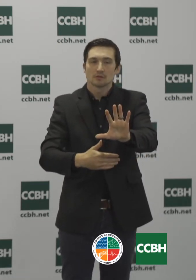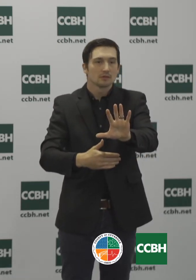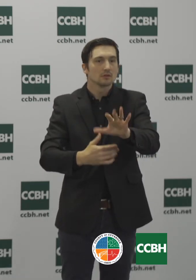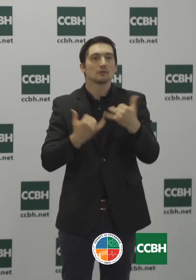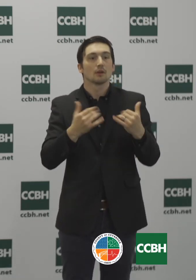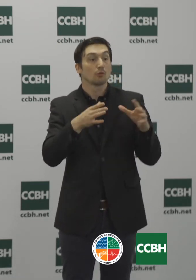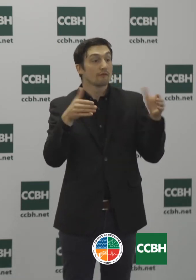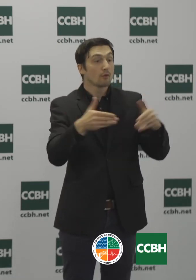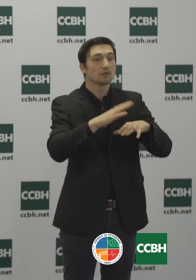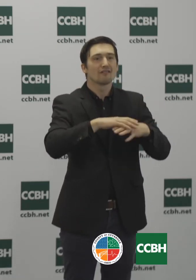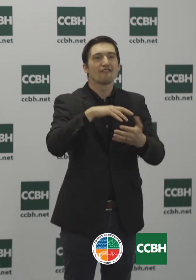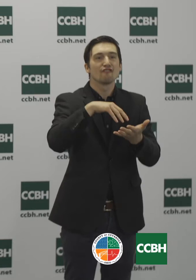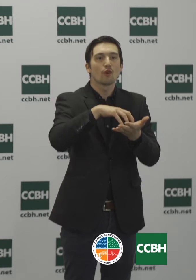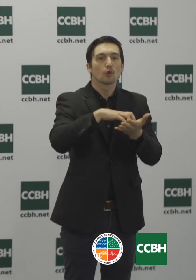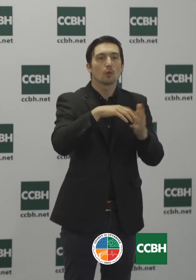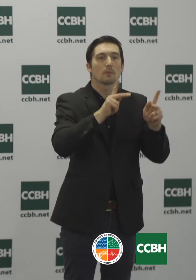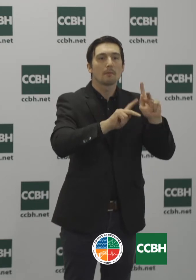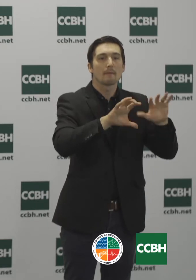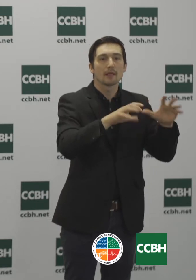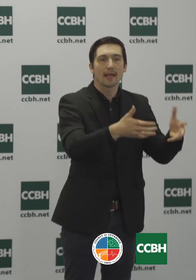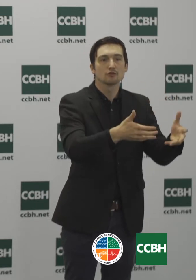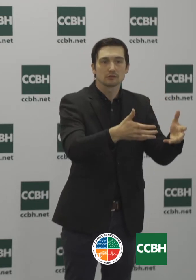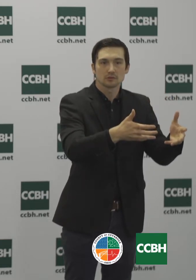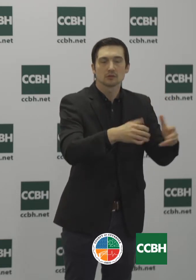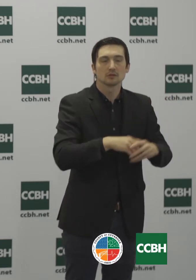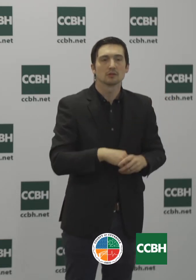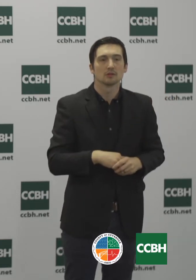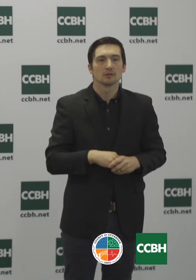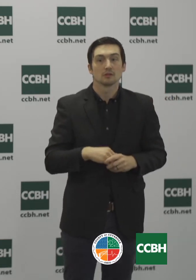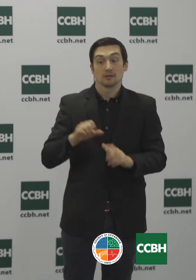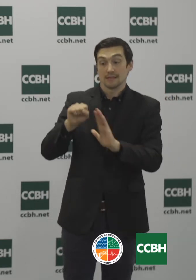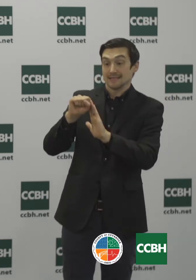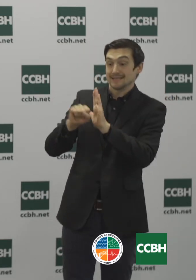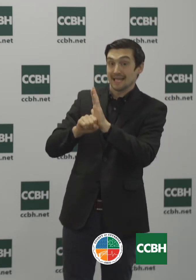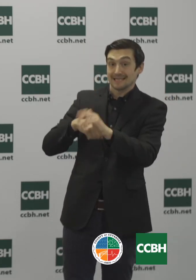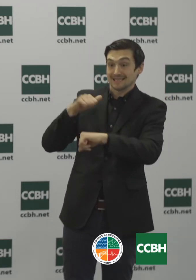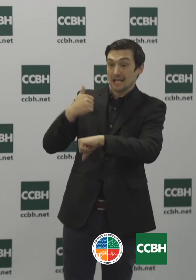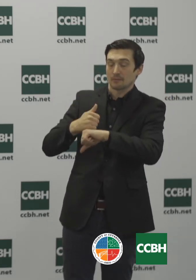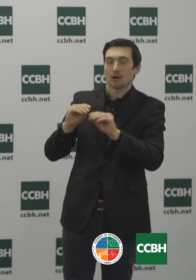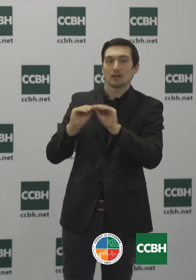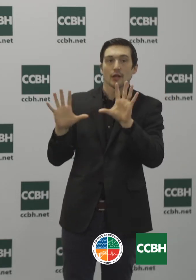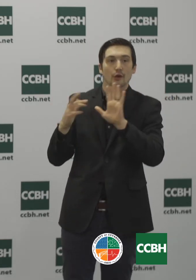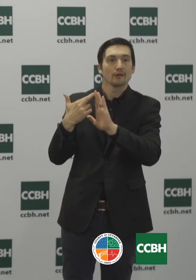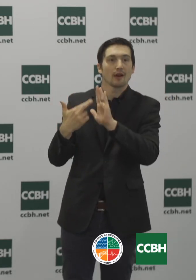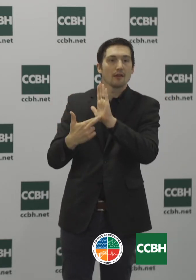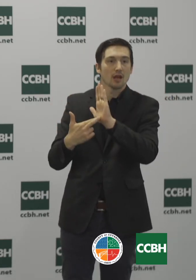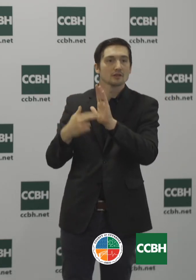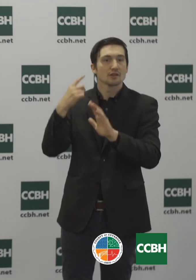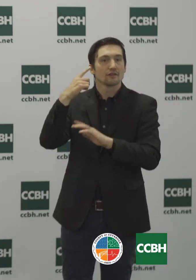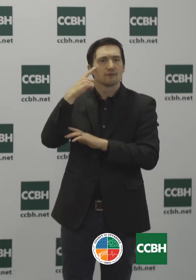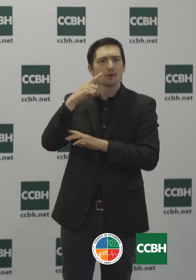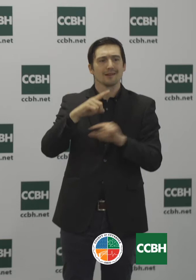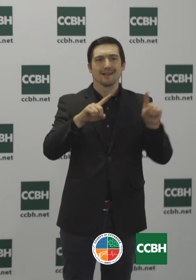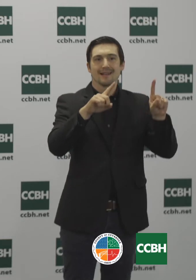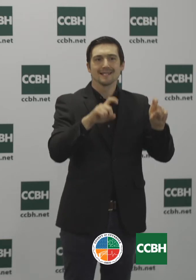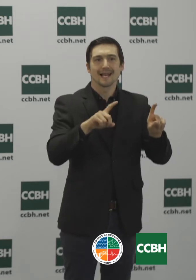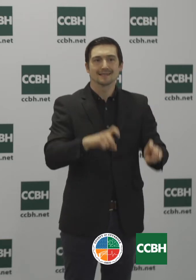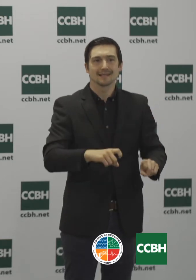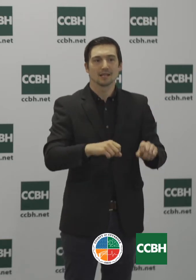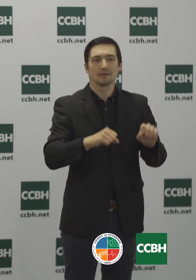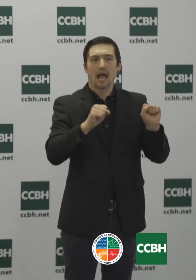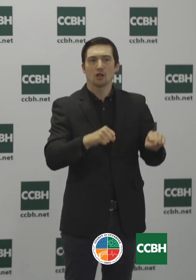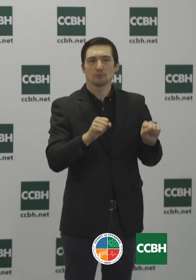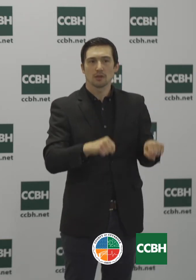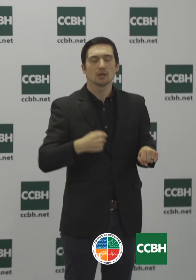focusing on vulnerable populations. The state has set a clear set of guidelines on testing eligibility, and we intend to follow